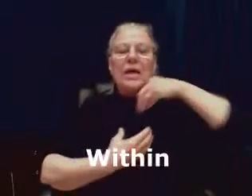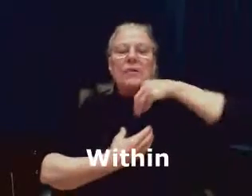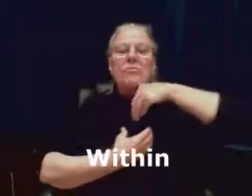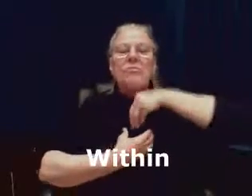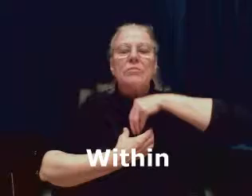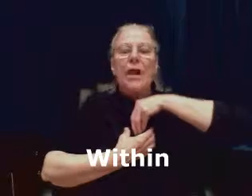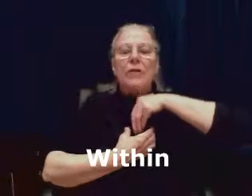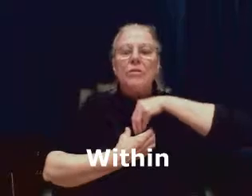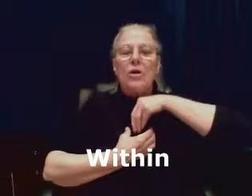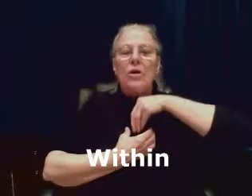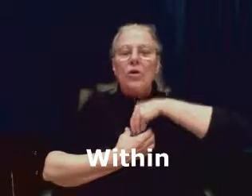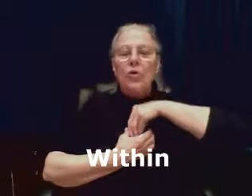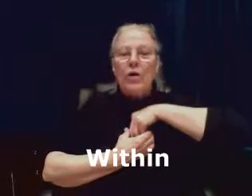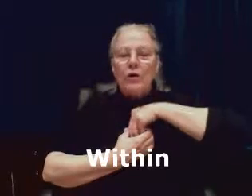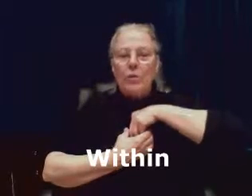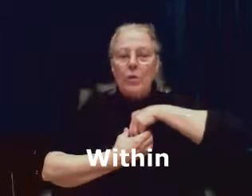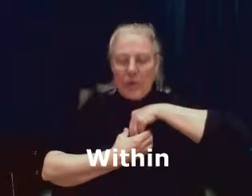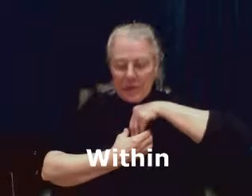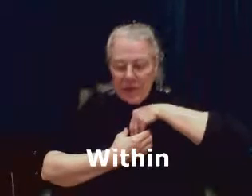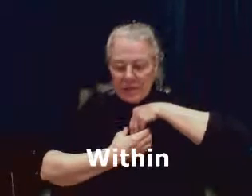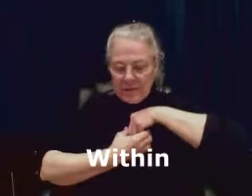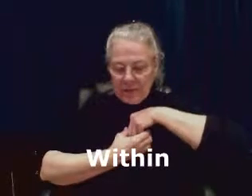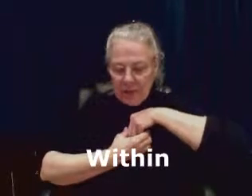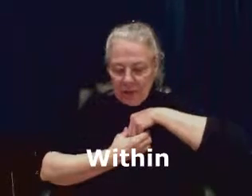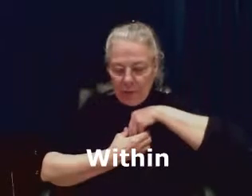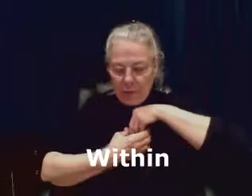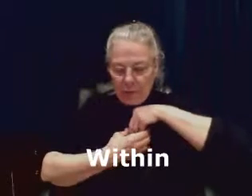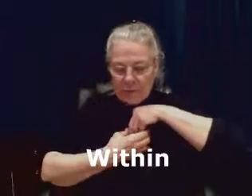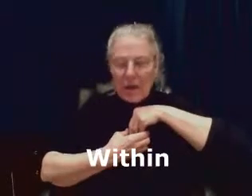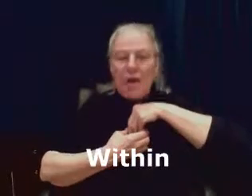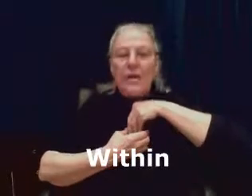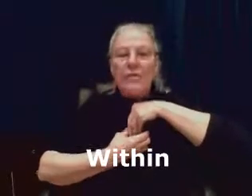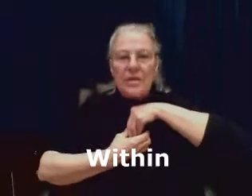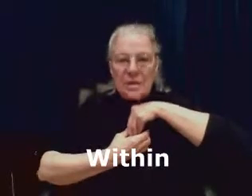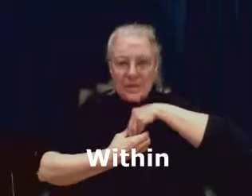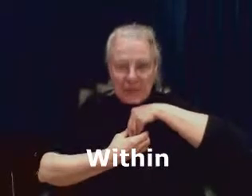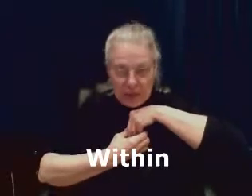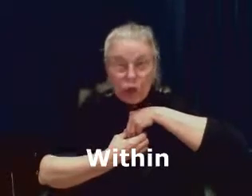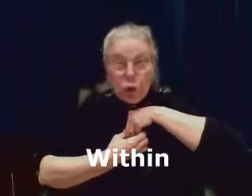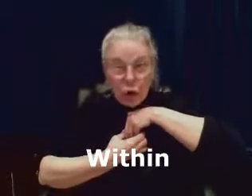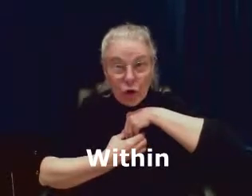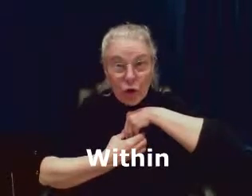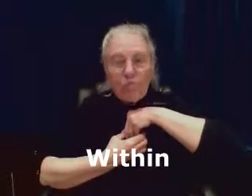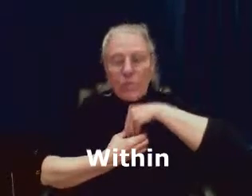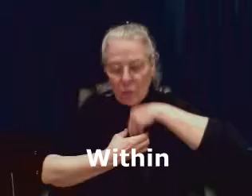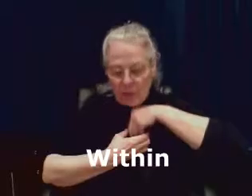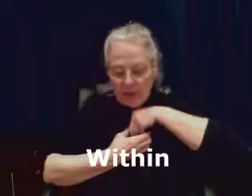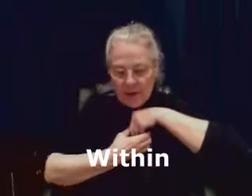Within, and you're going to put it inside because this is internal. Within.